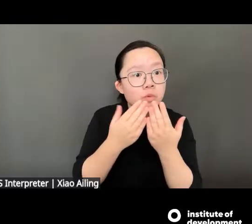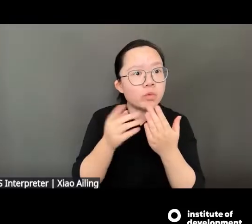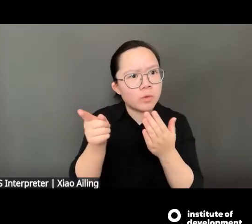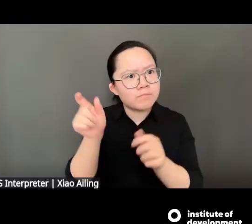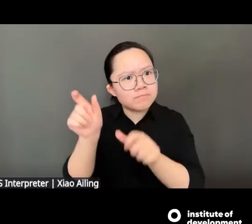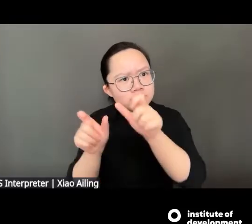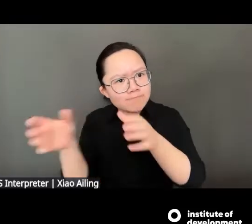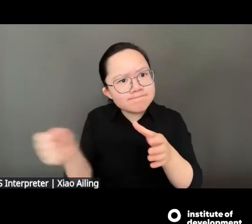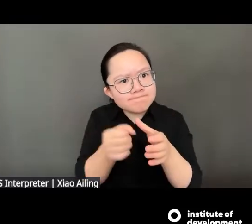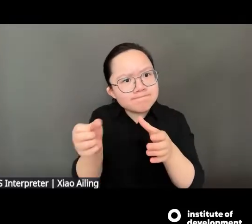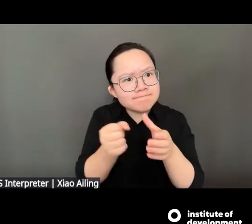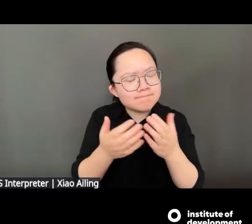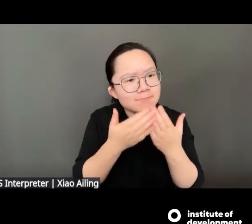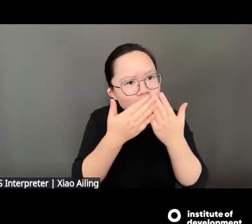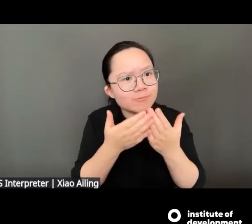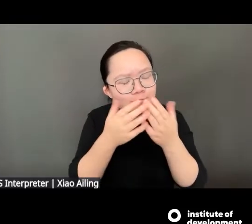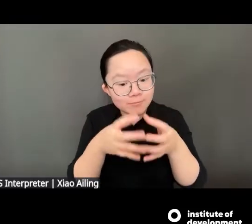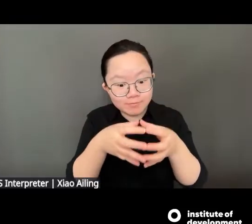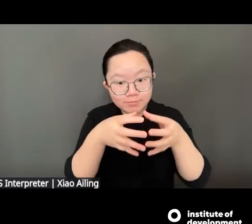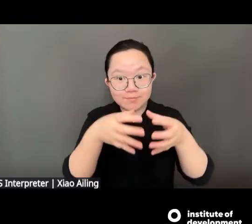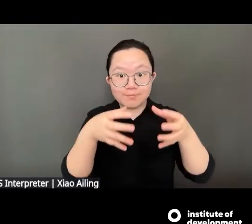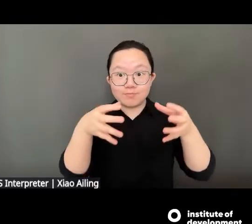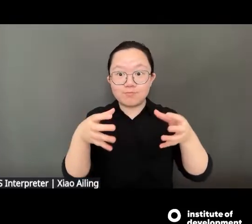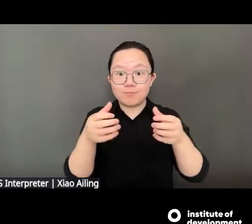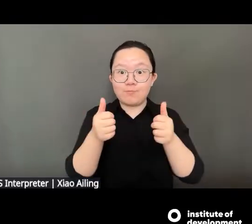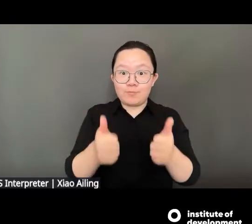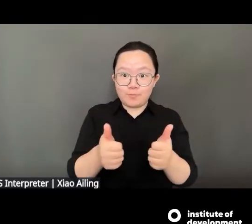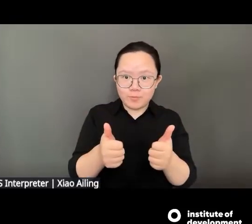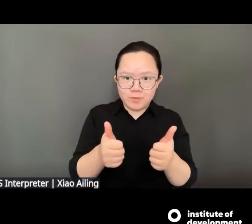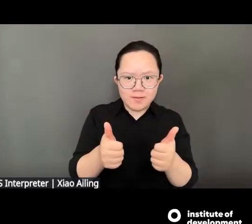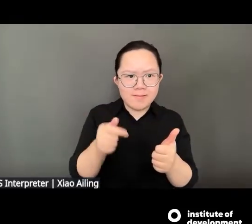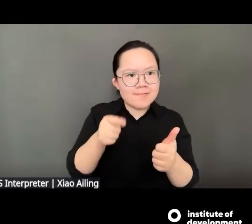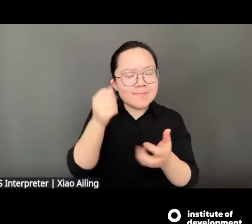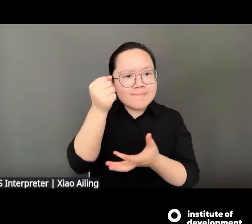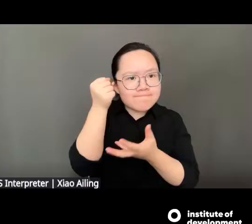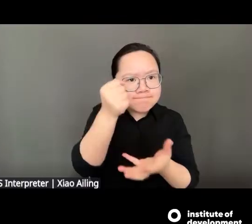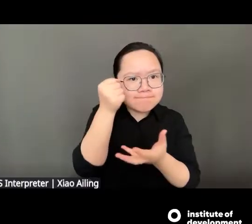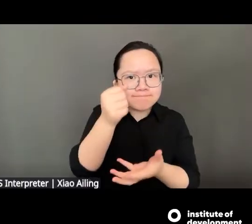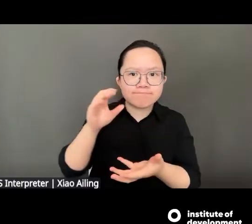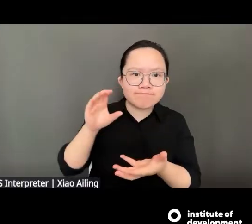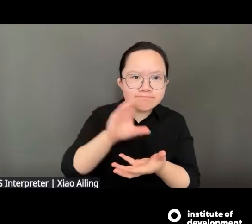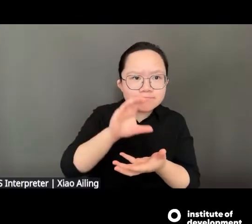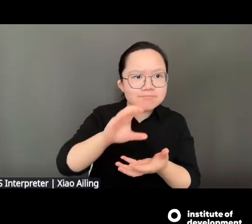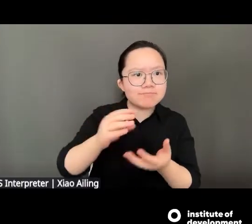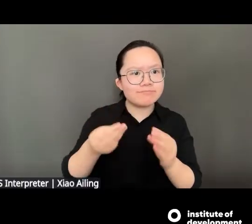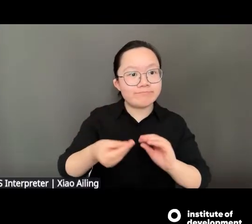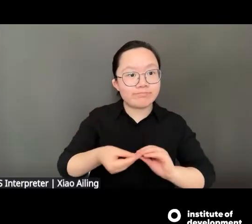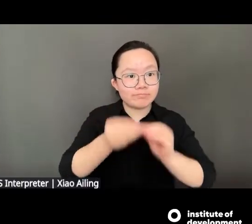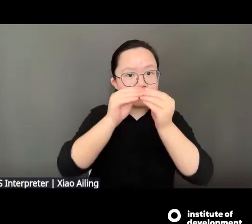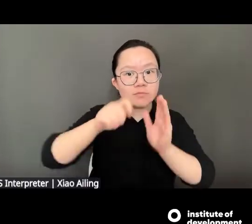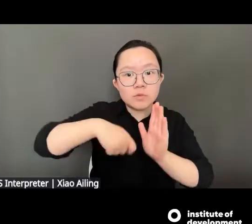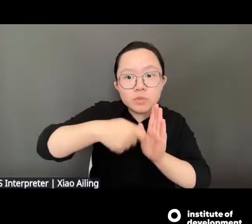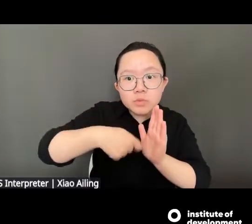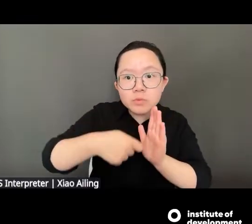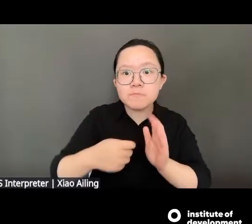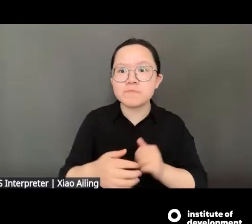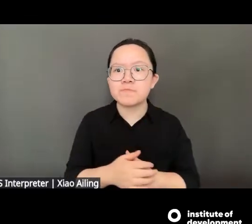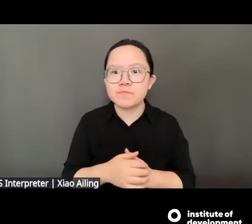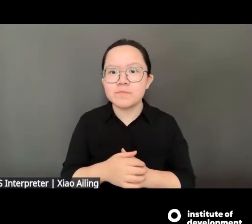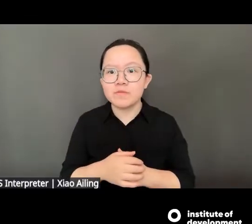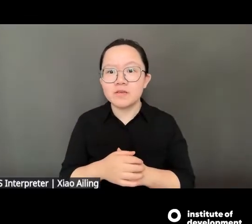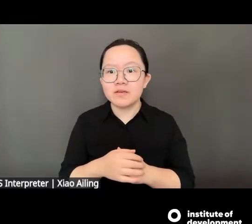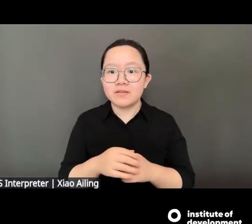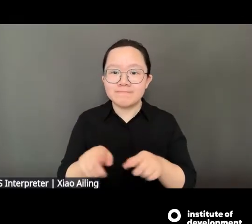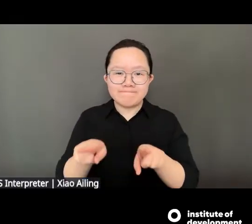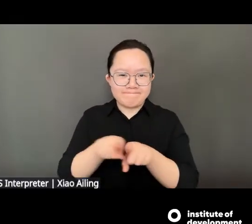tackled stigma and discrimination at scale, with initiatives such as radio dramas in Nigeria, reaching over 19 million